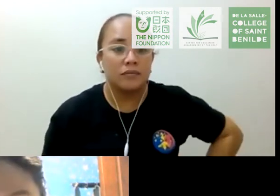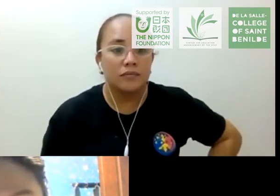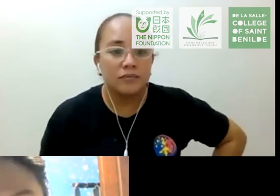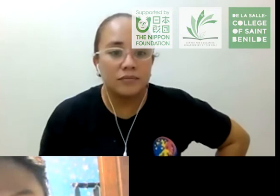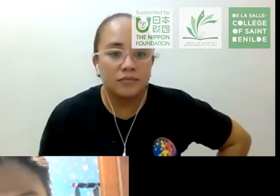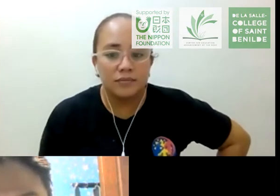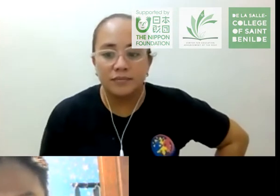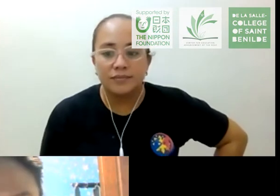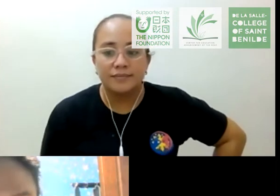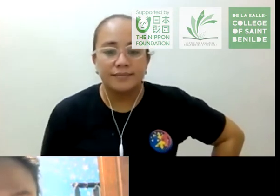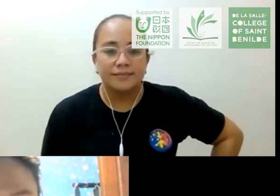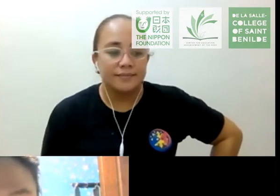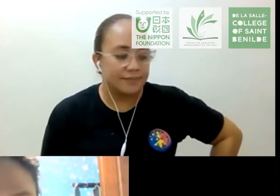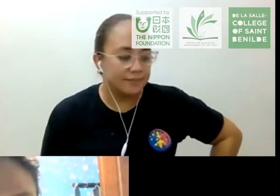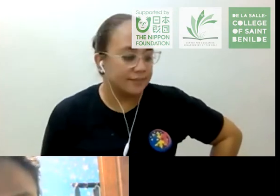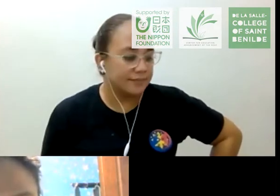1:50.